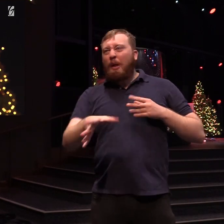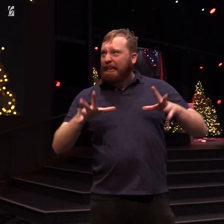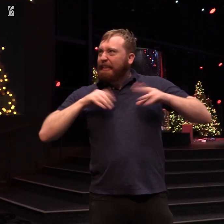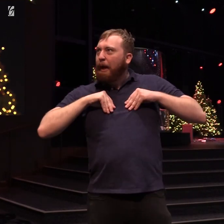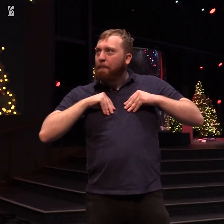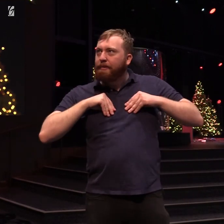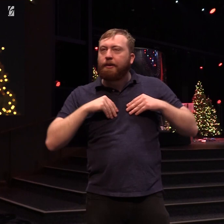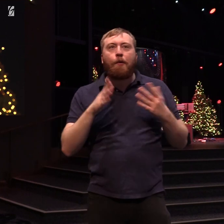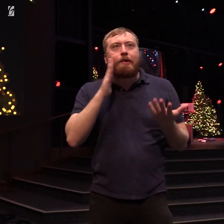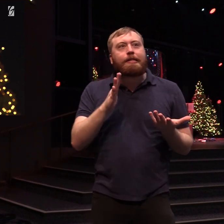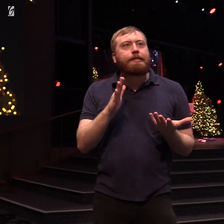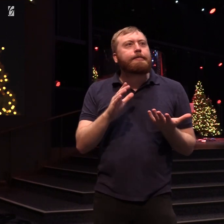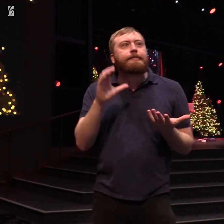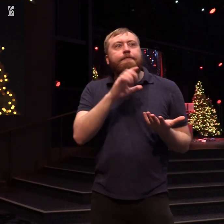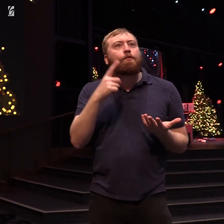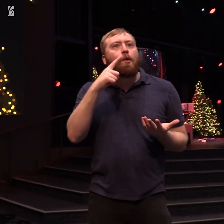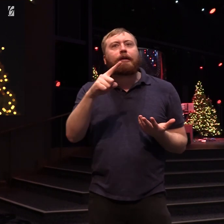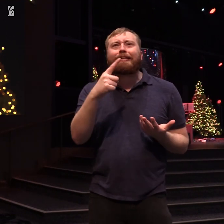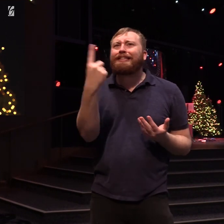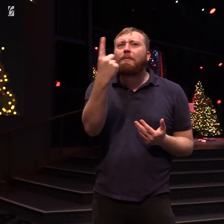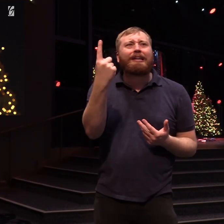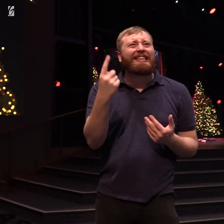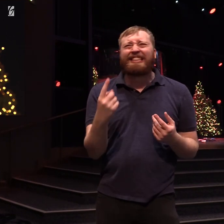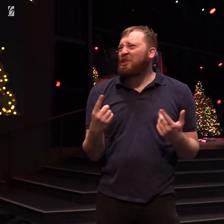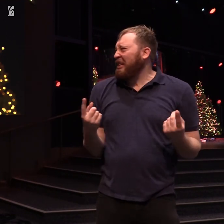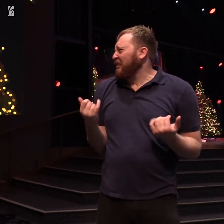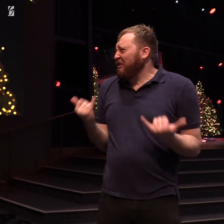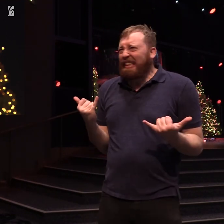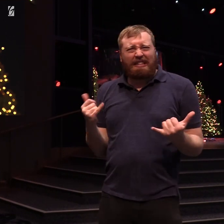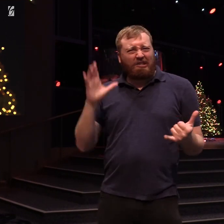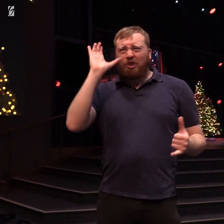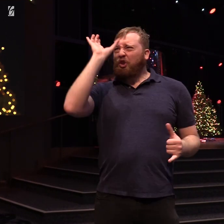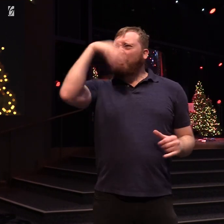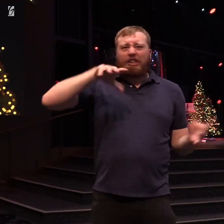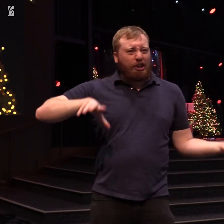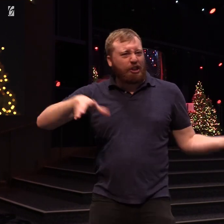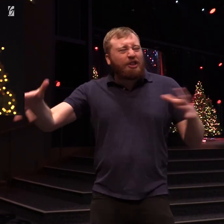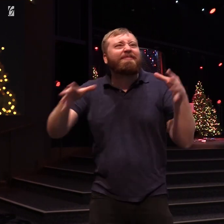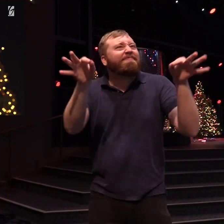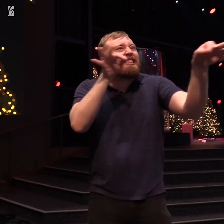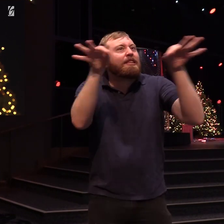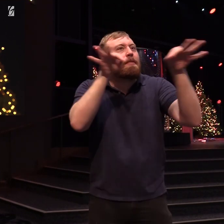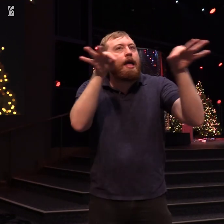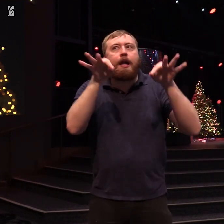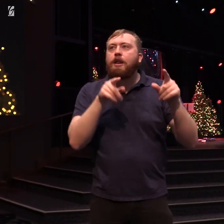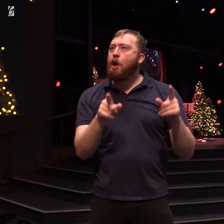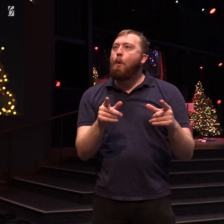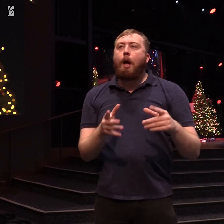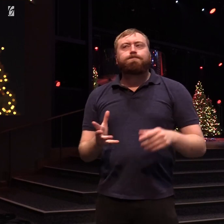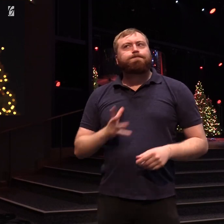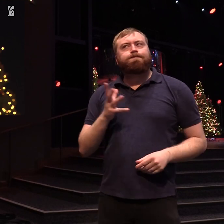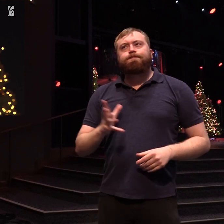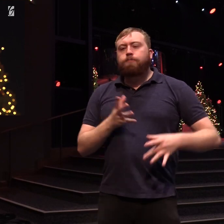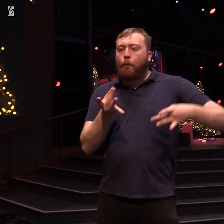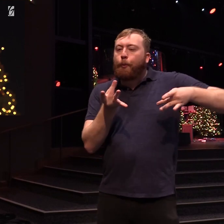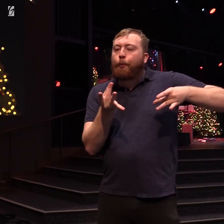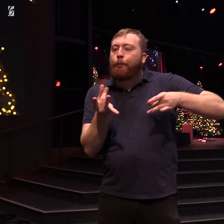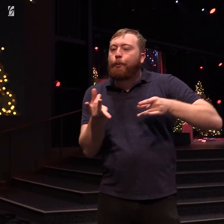They will look for anybody to explain what is happening, and he will come with such flowing oratory and